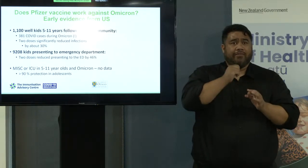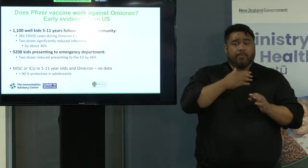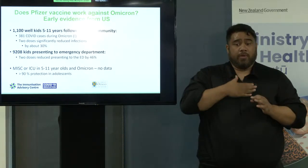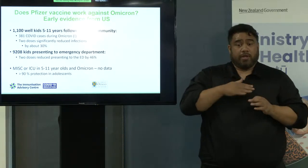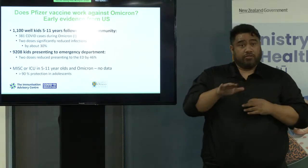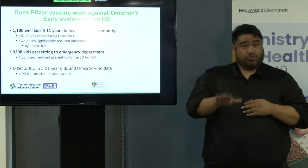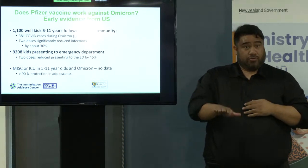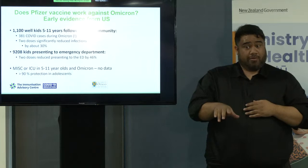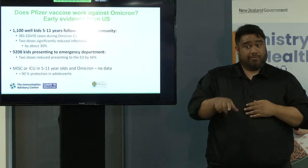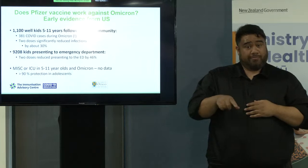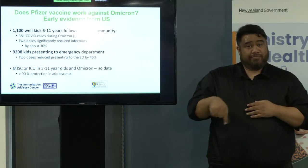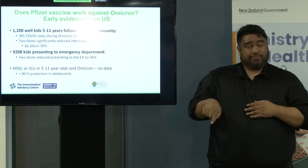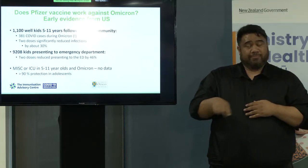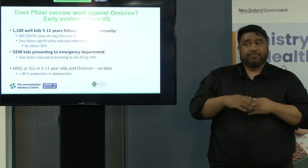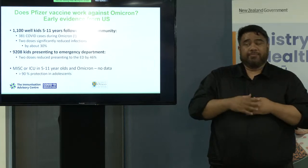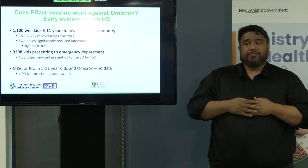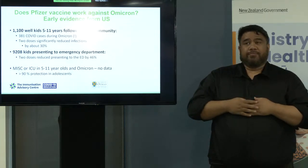child